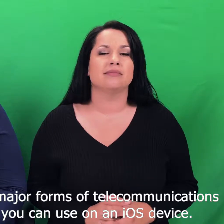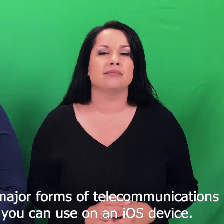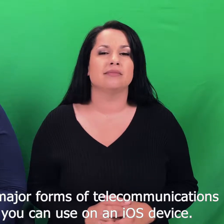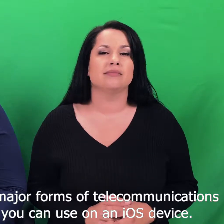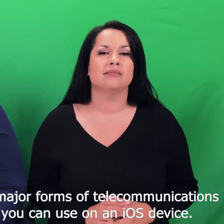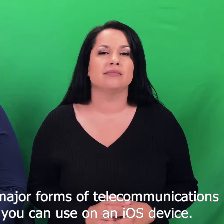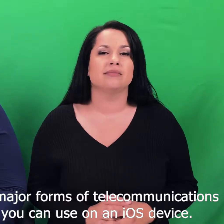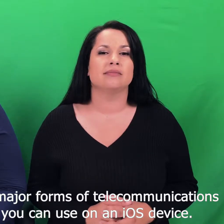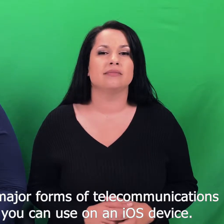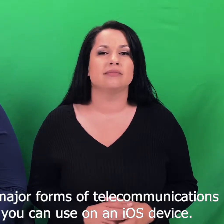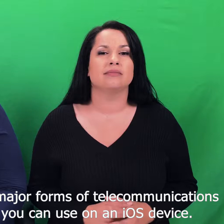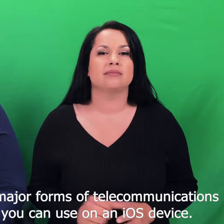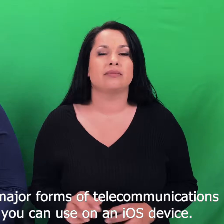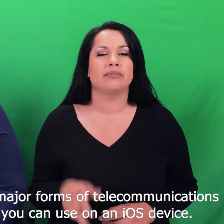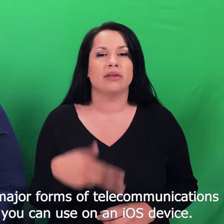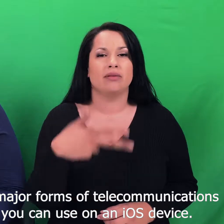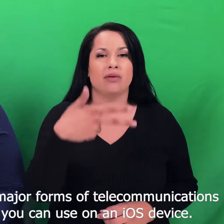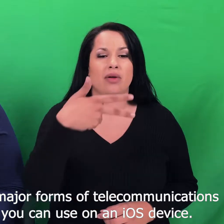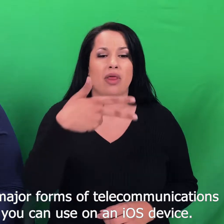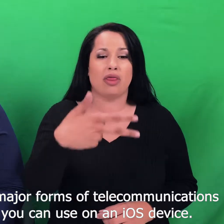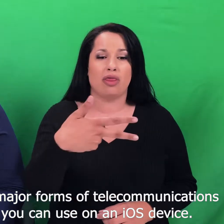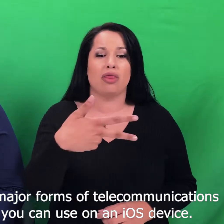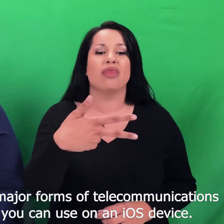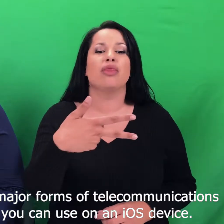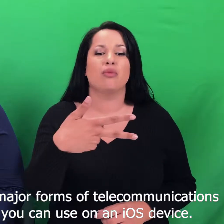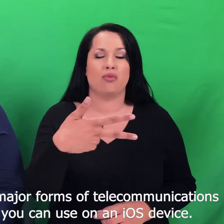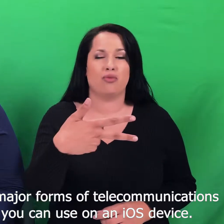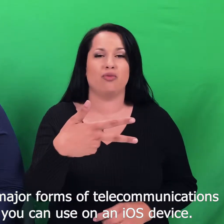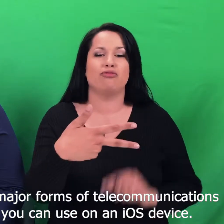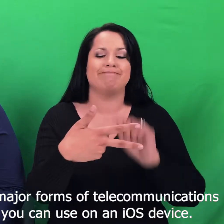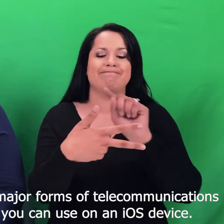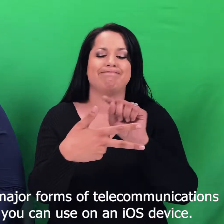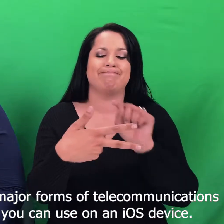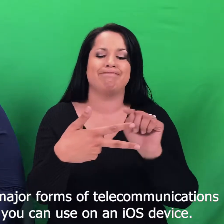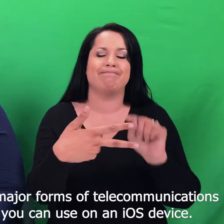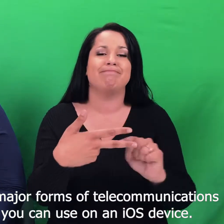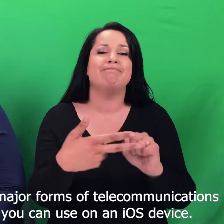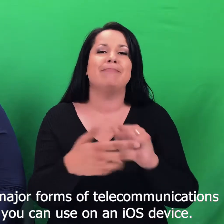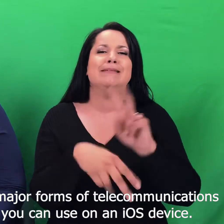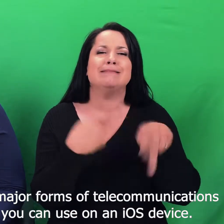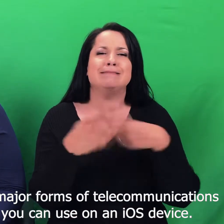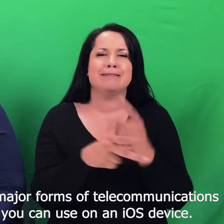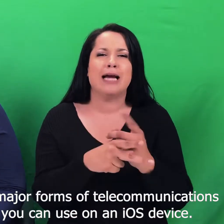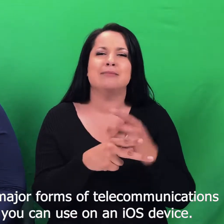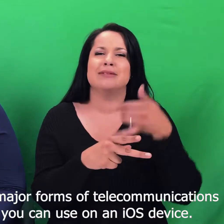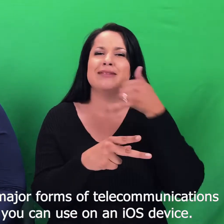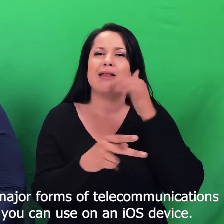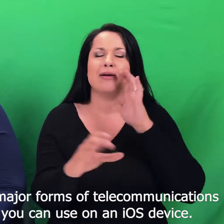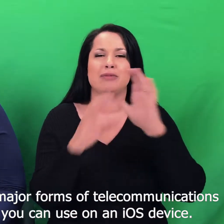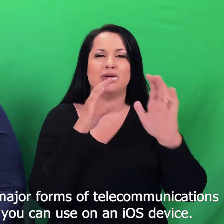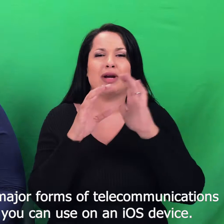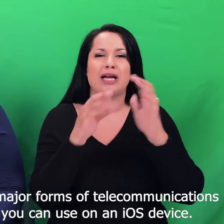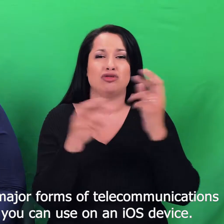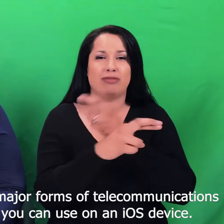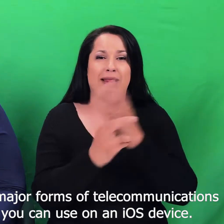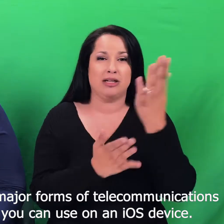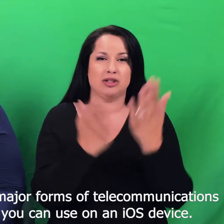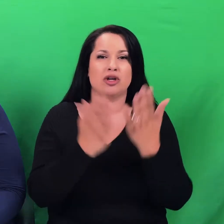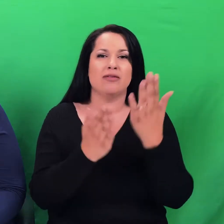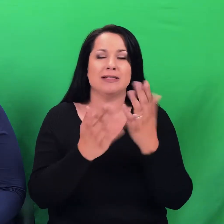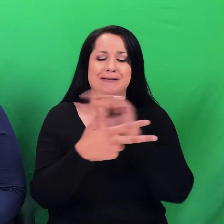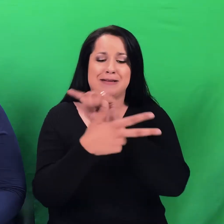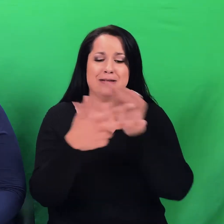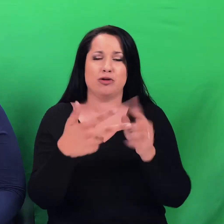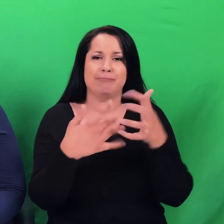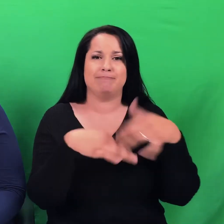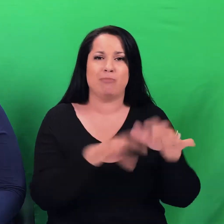There are three major forms of telecommunications relay service that you can use on an iOS